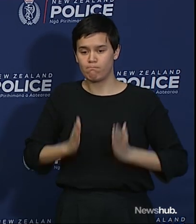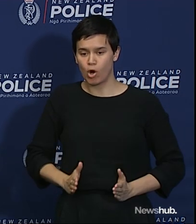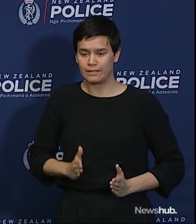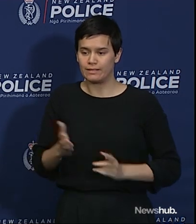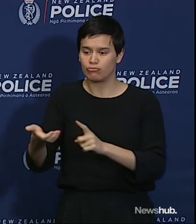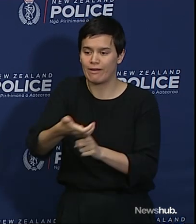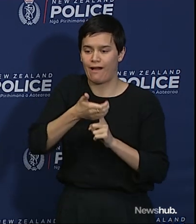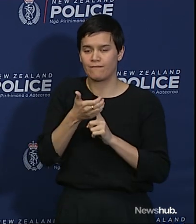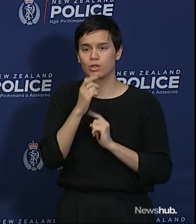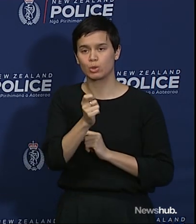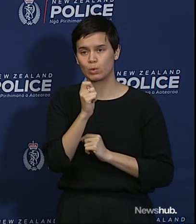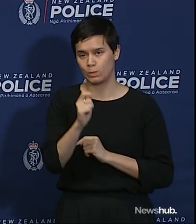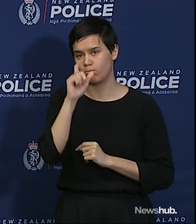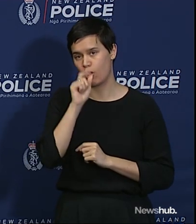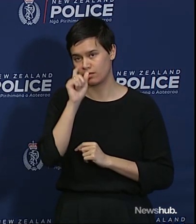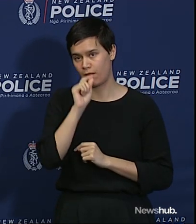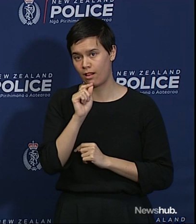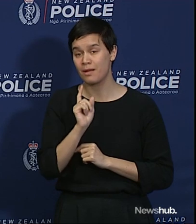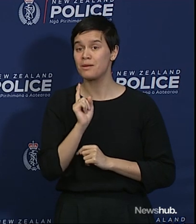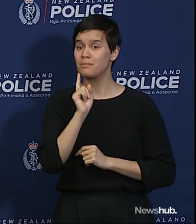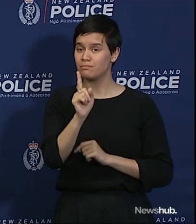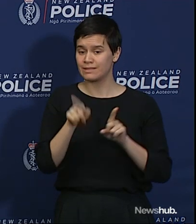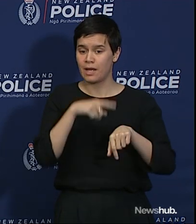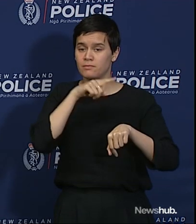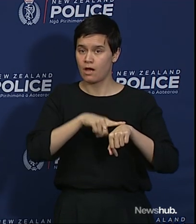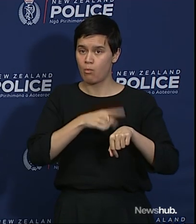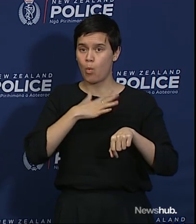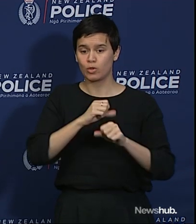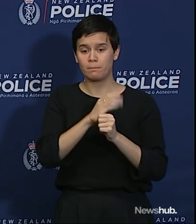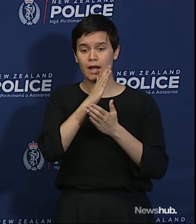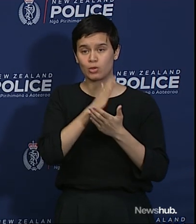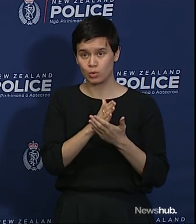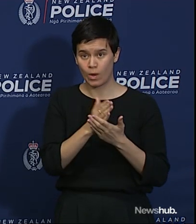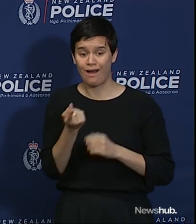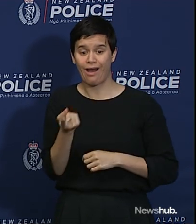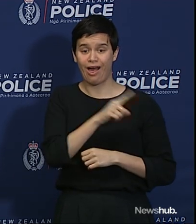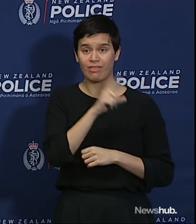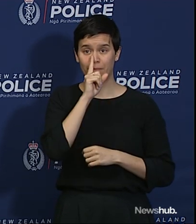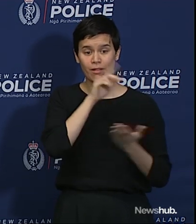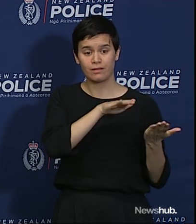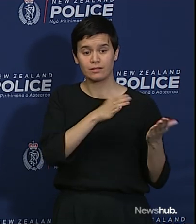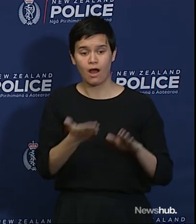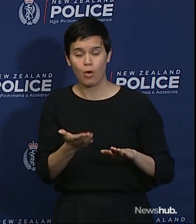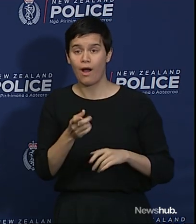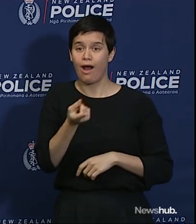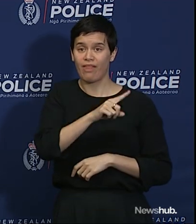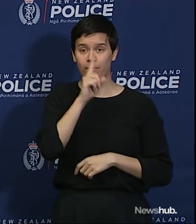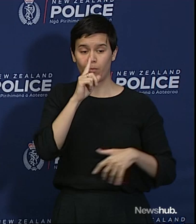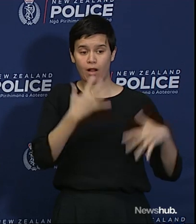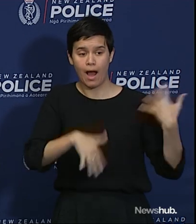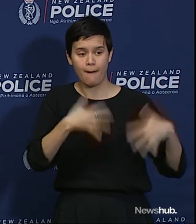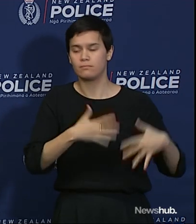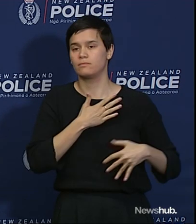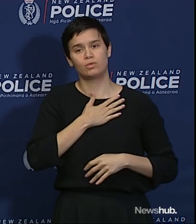However, the preservation of human life and the prevention of further human harm must be taken